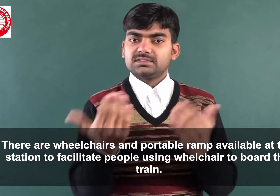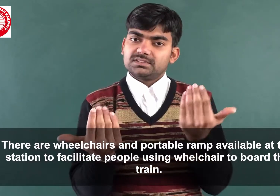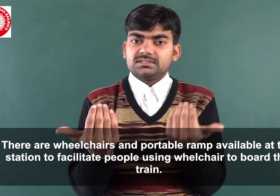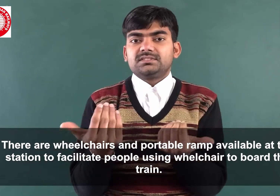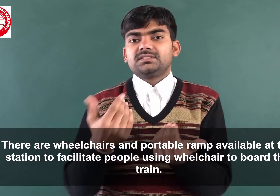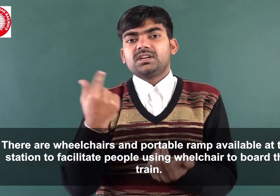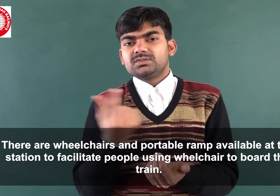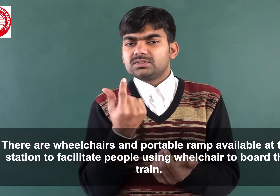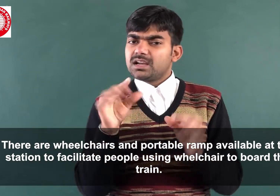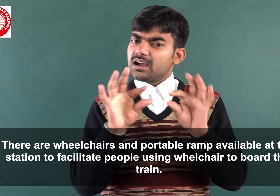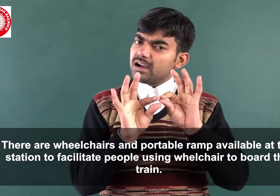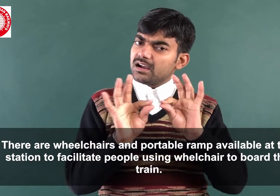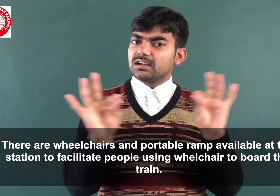wheelchair to board the train.